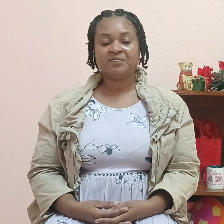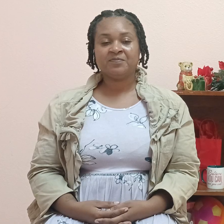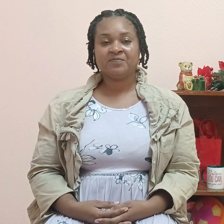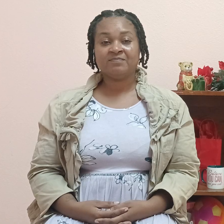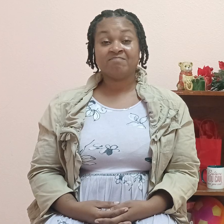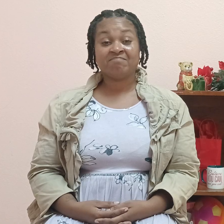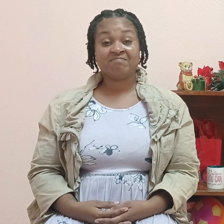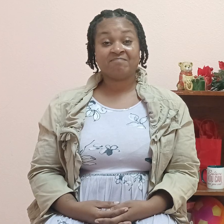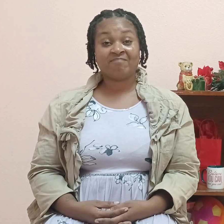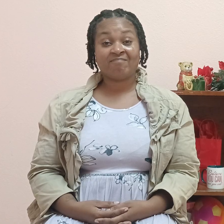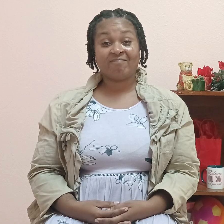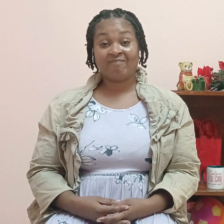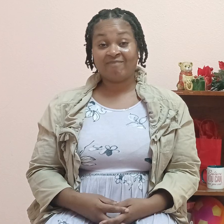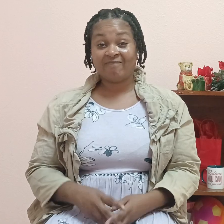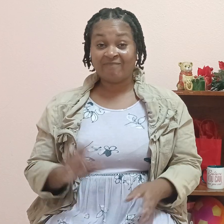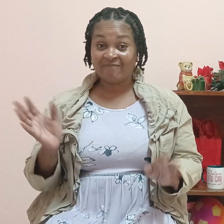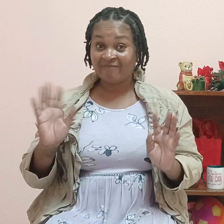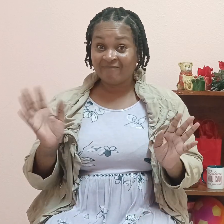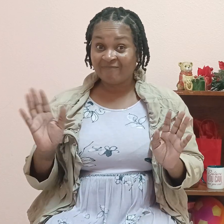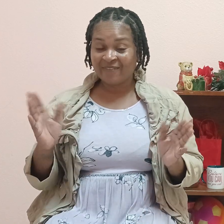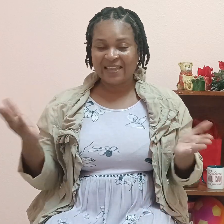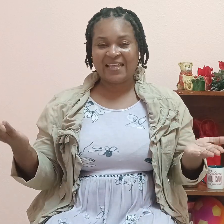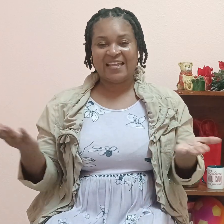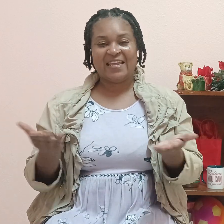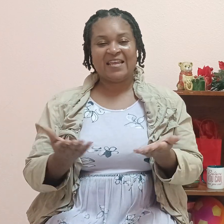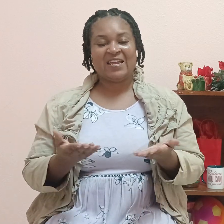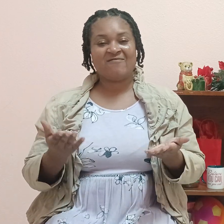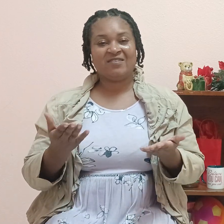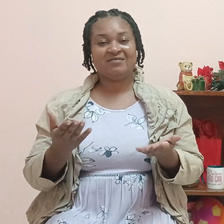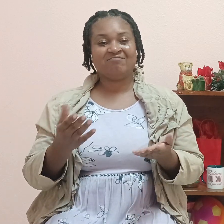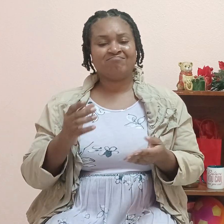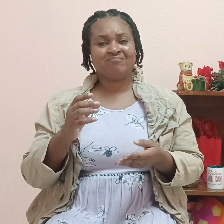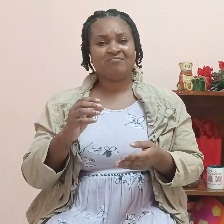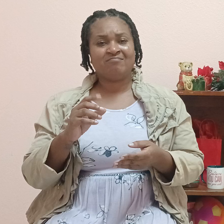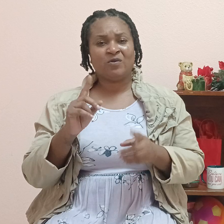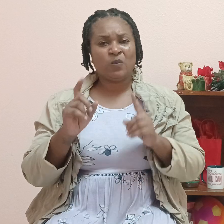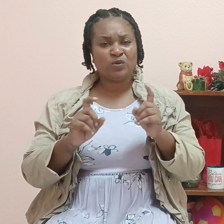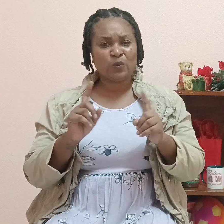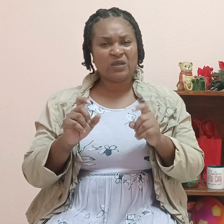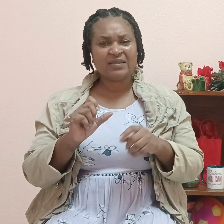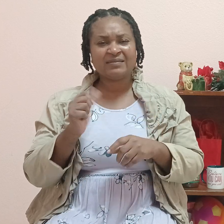Here is a 10-question multiple choice quiz